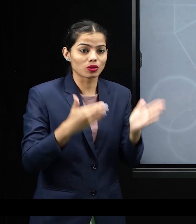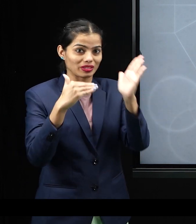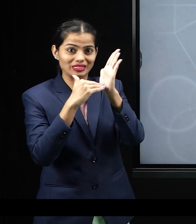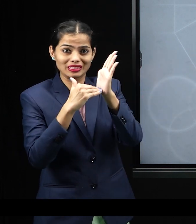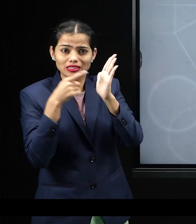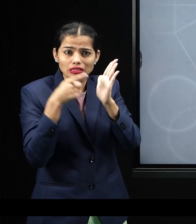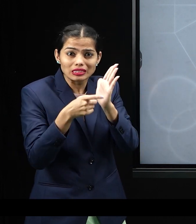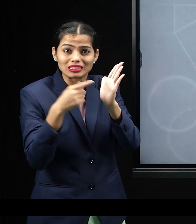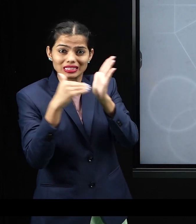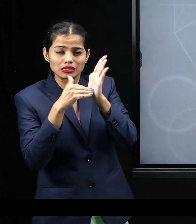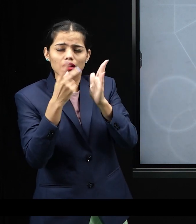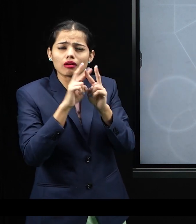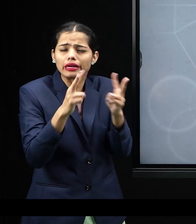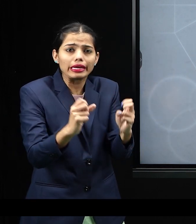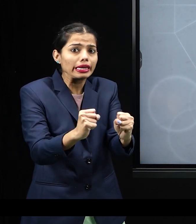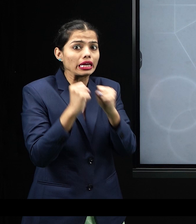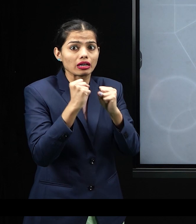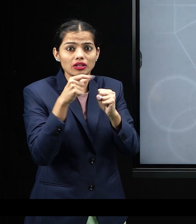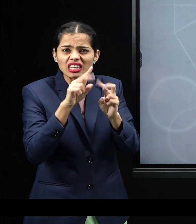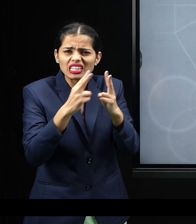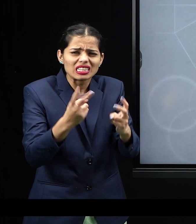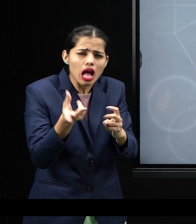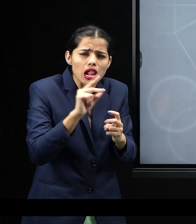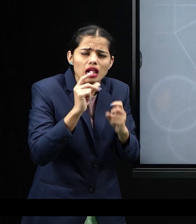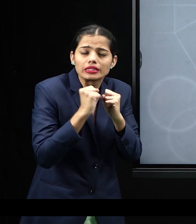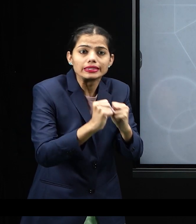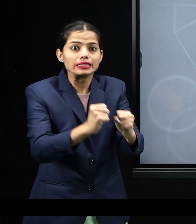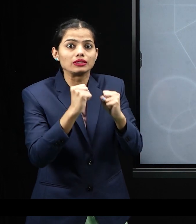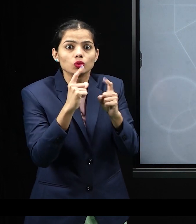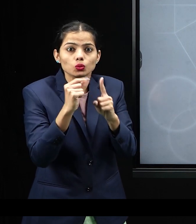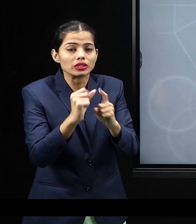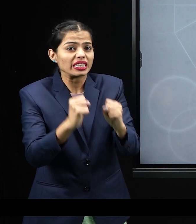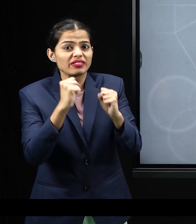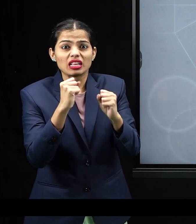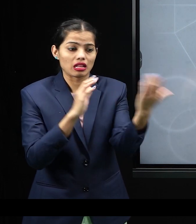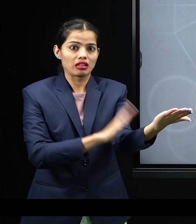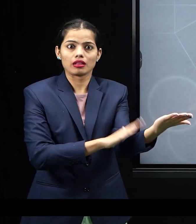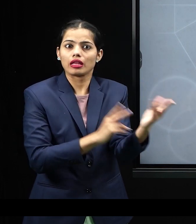Now, Z is easier, just repeat the exercise on the left side.